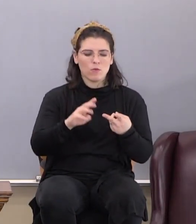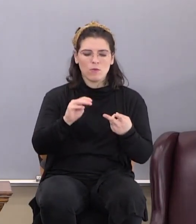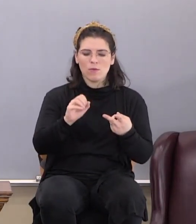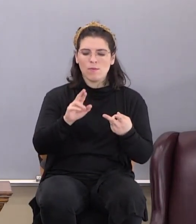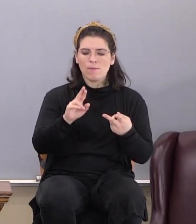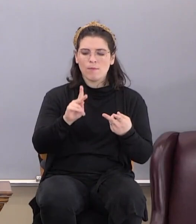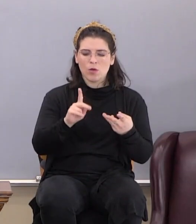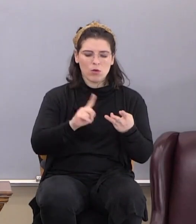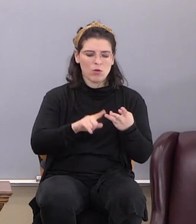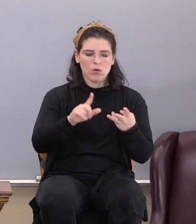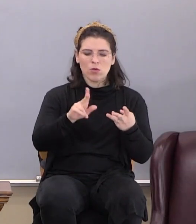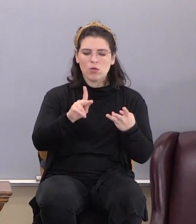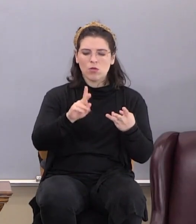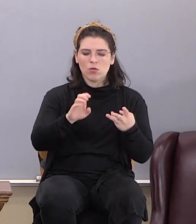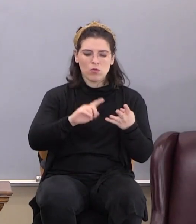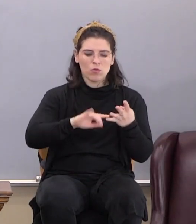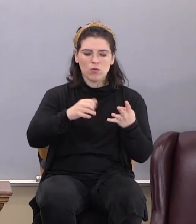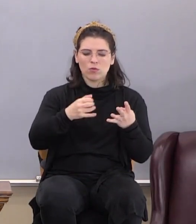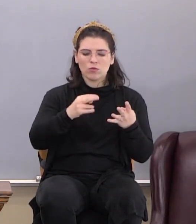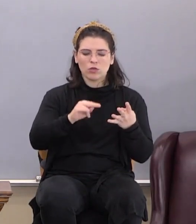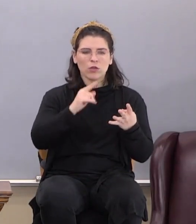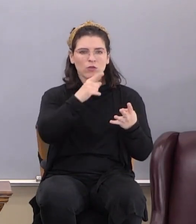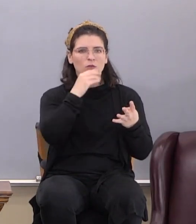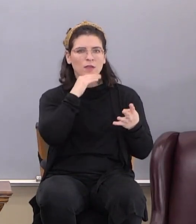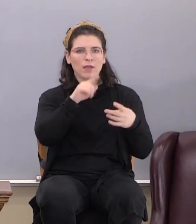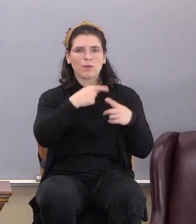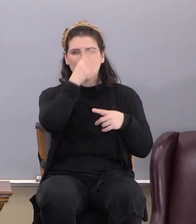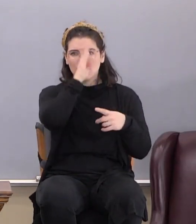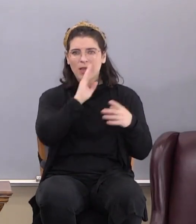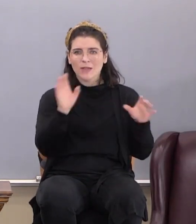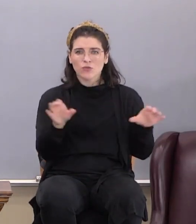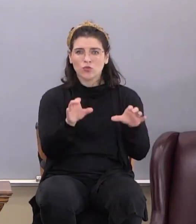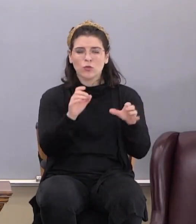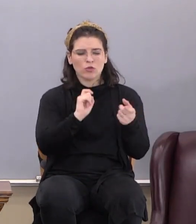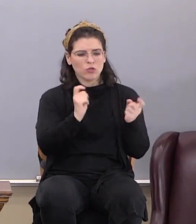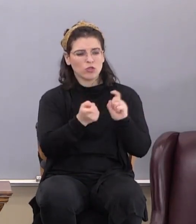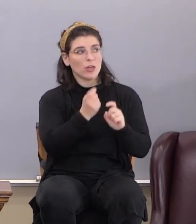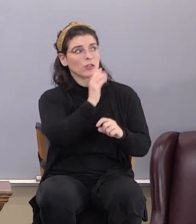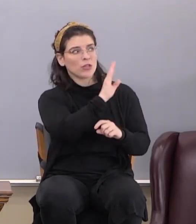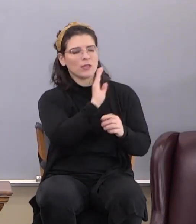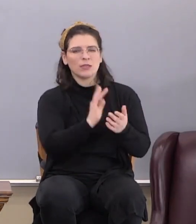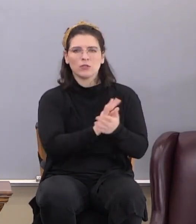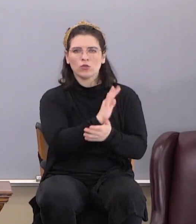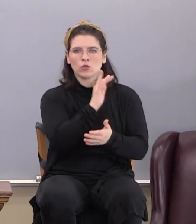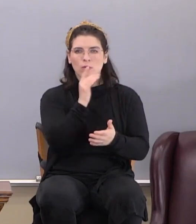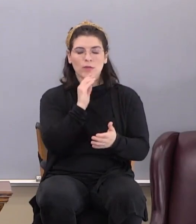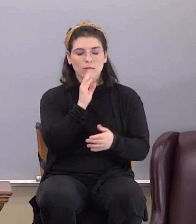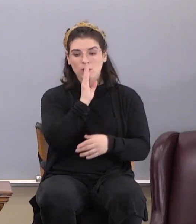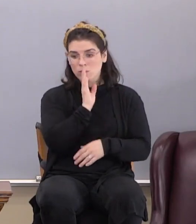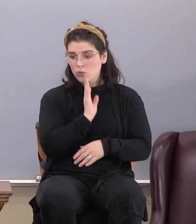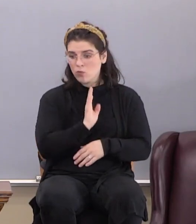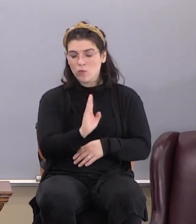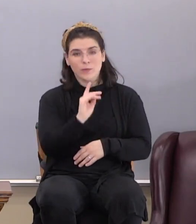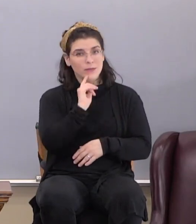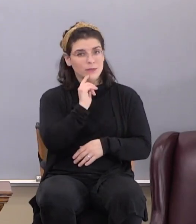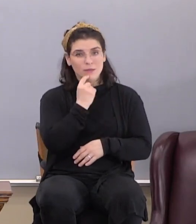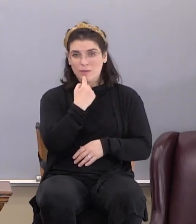what God's doing. You're changing his glory. That is a sobering,